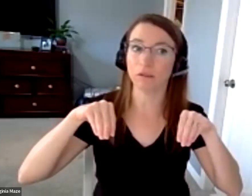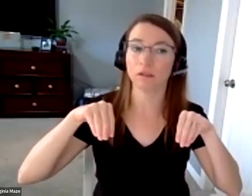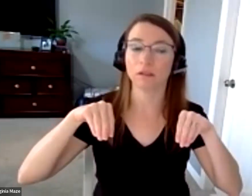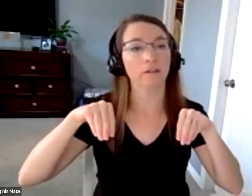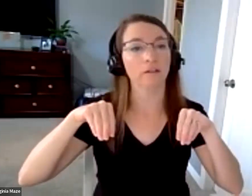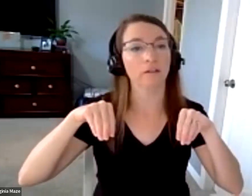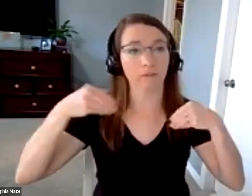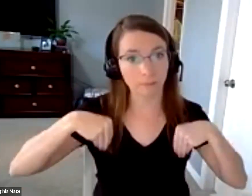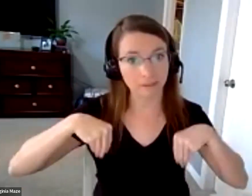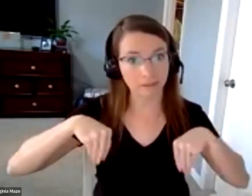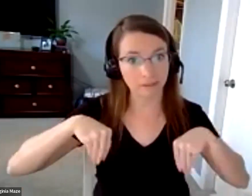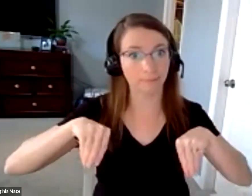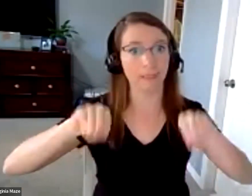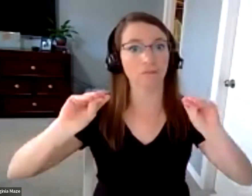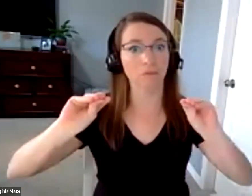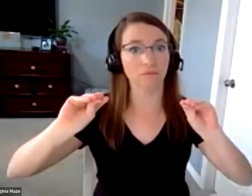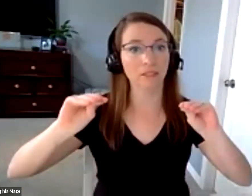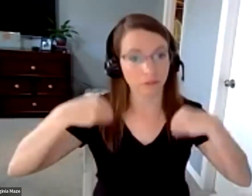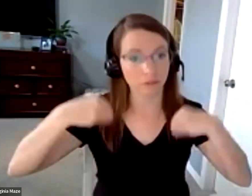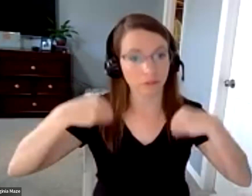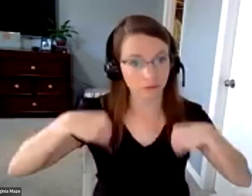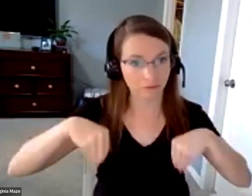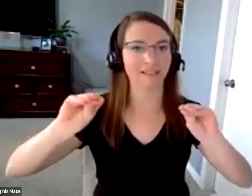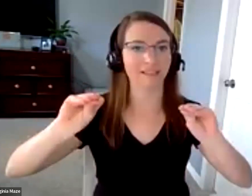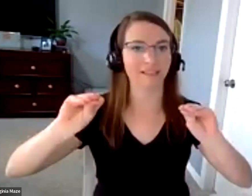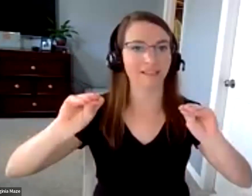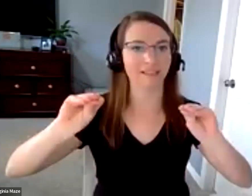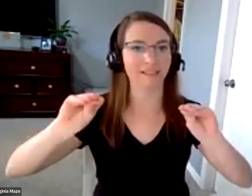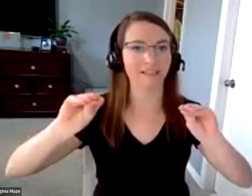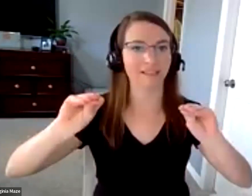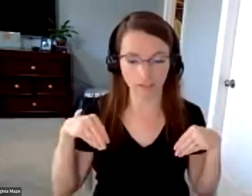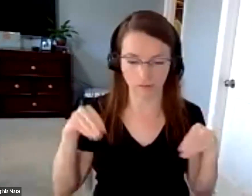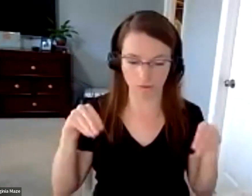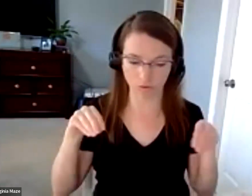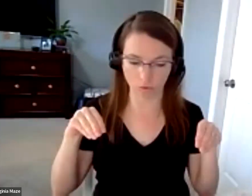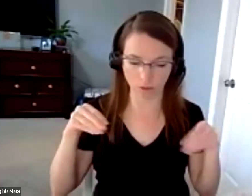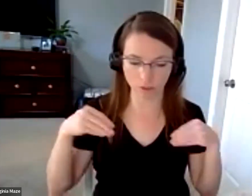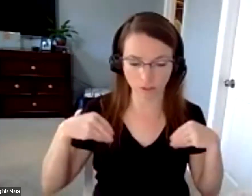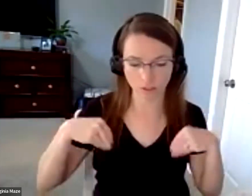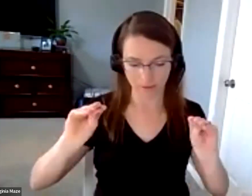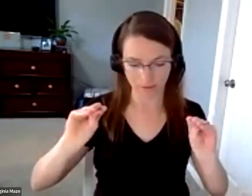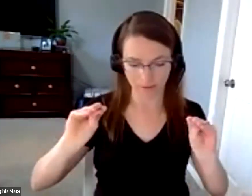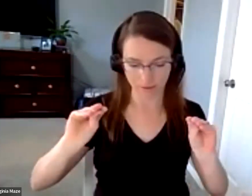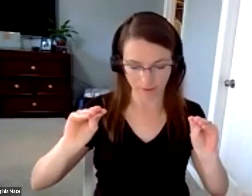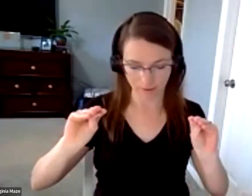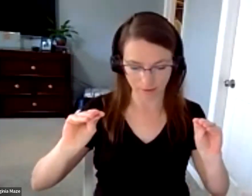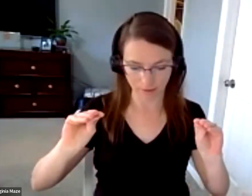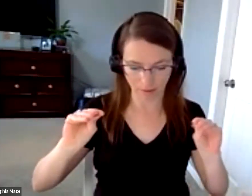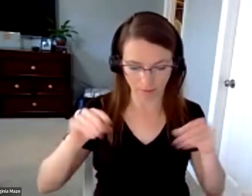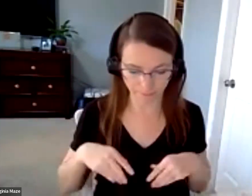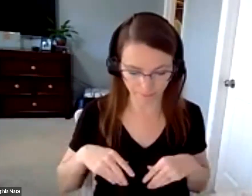noun. The verb is a bigger movement, to sell. Okay, so store, sell.